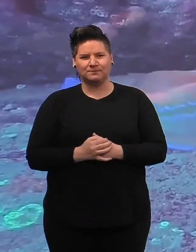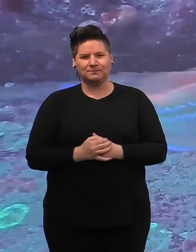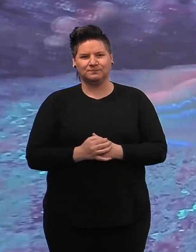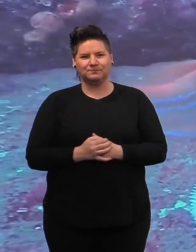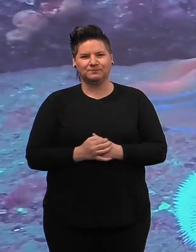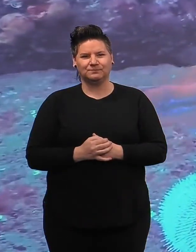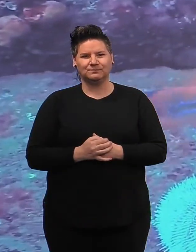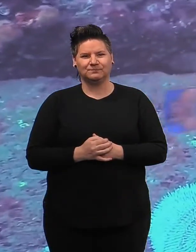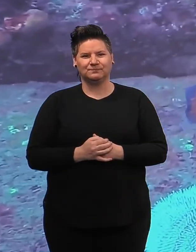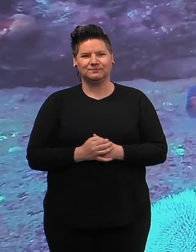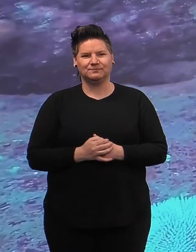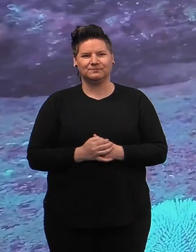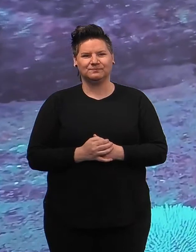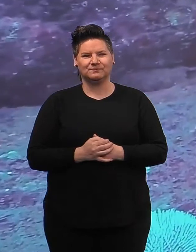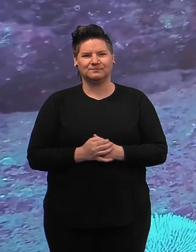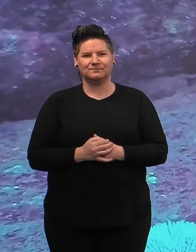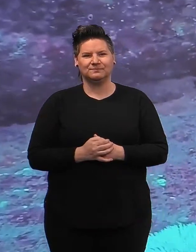30-40 centimetres long.